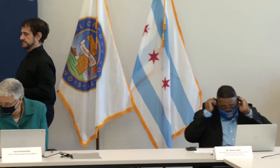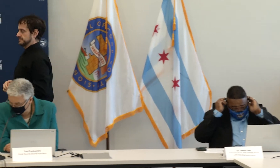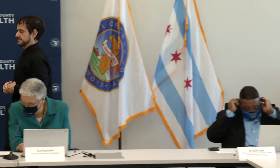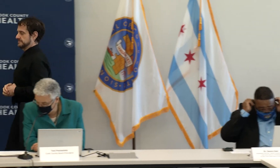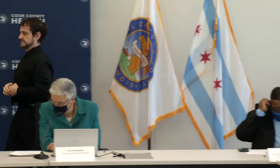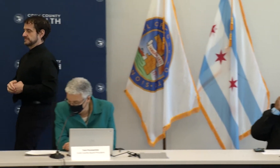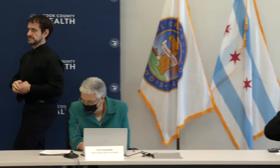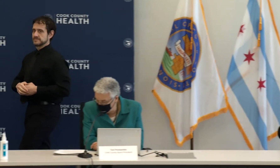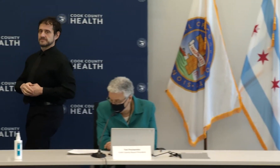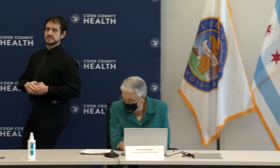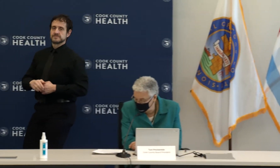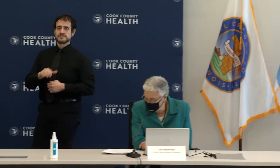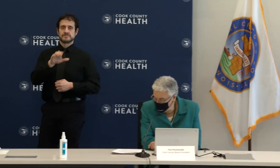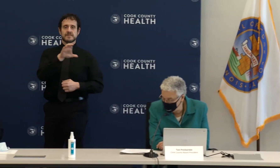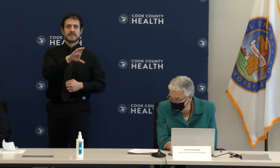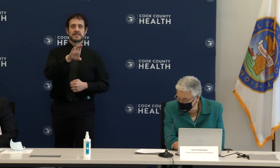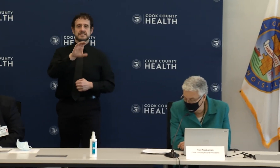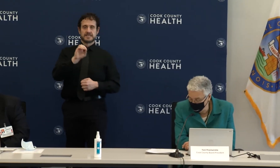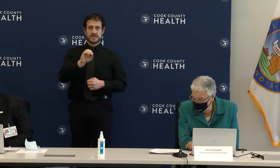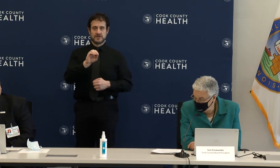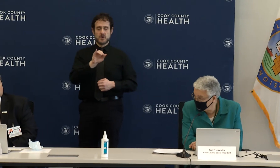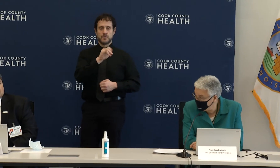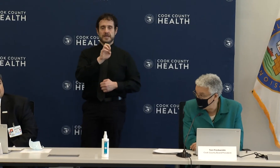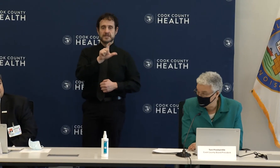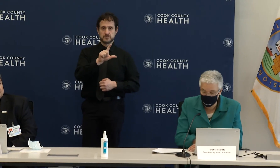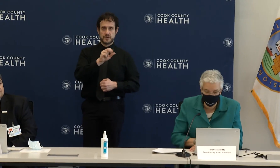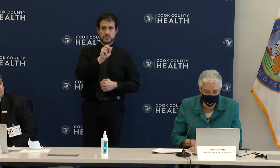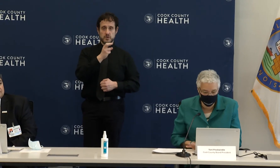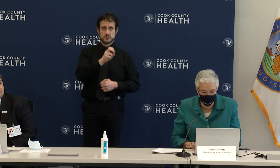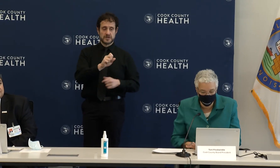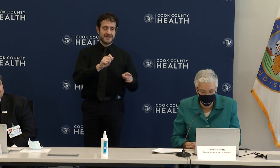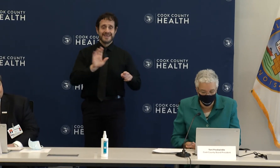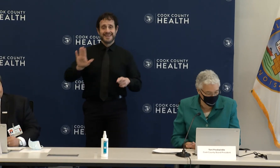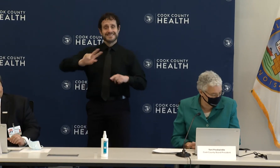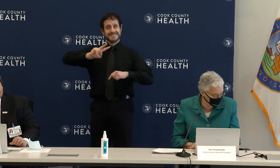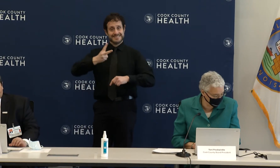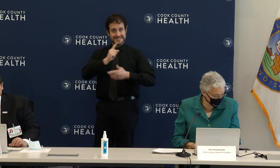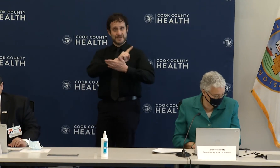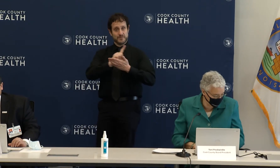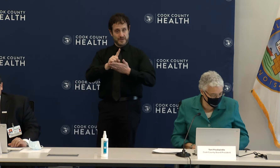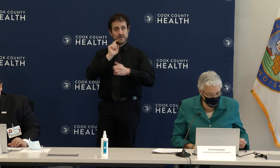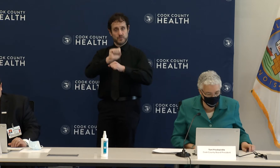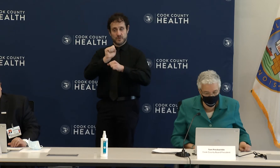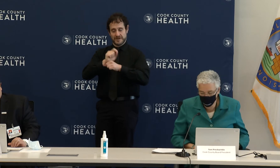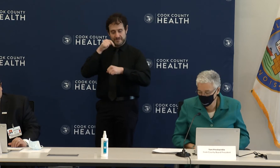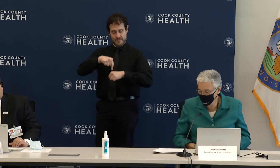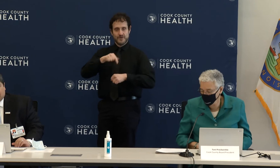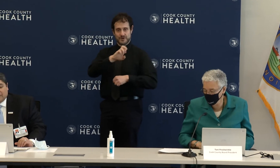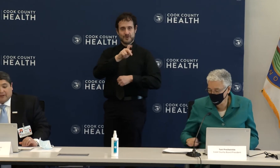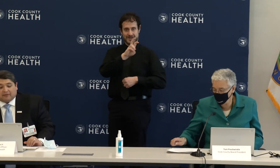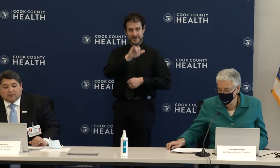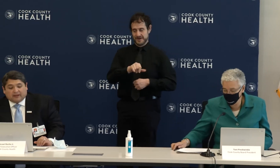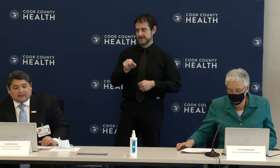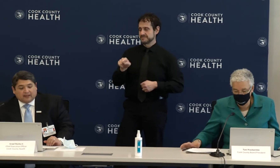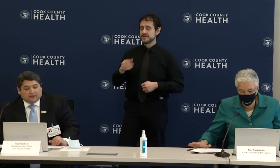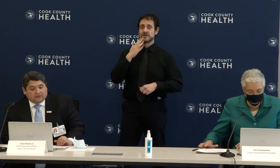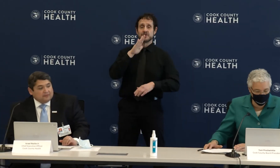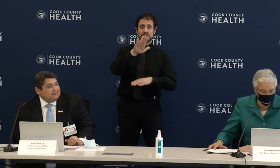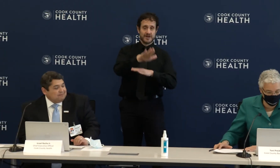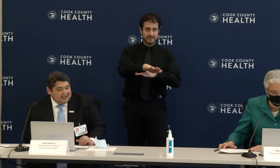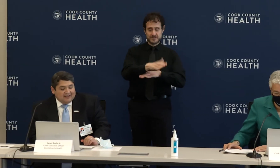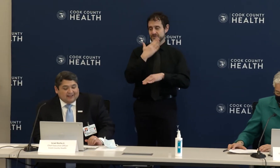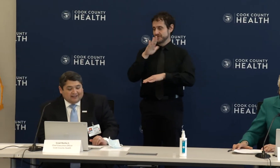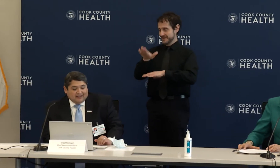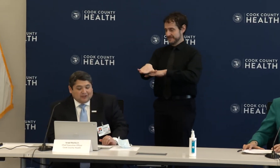him. As I said, this is the second week on the job, baptism of fire for sure. Good afternoon, everyone, and Good